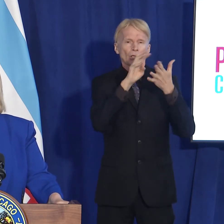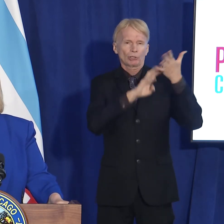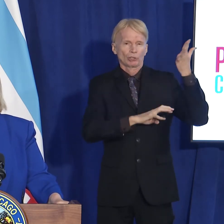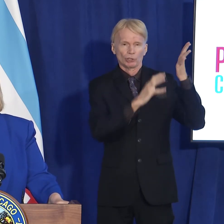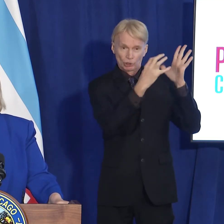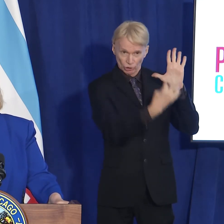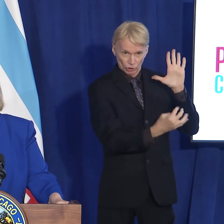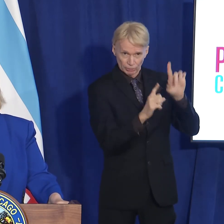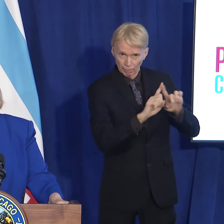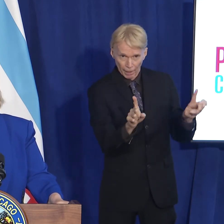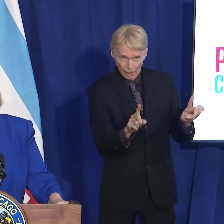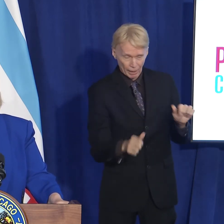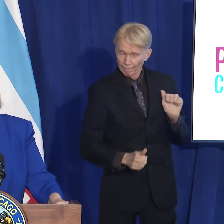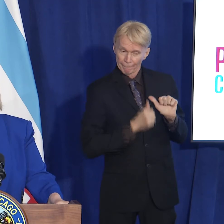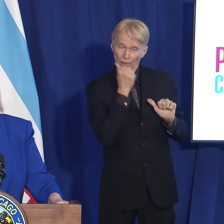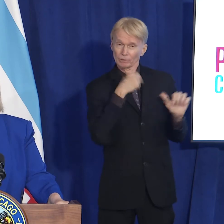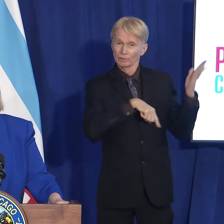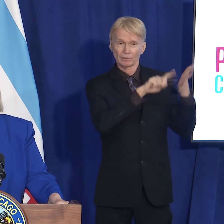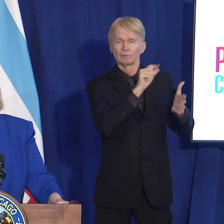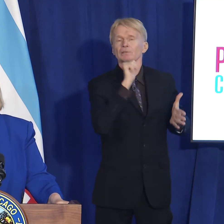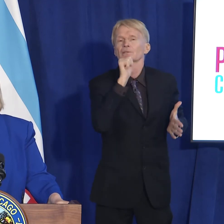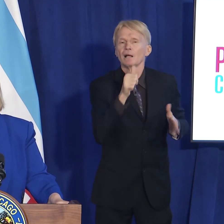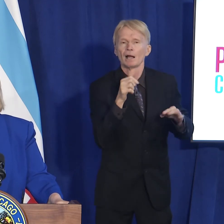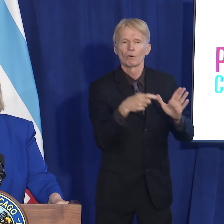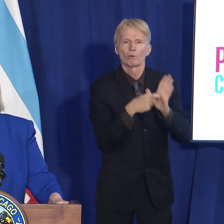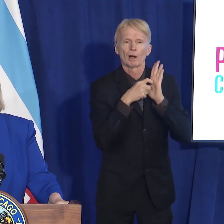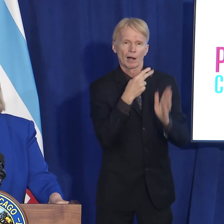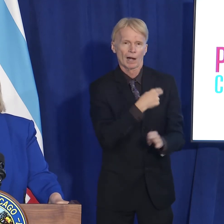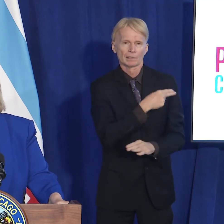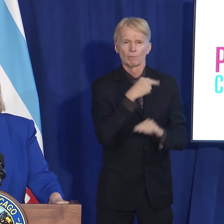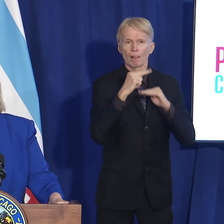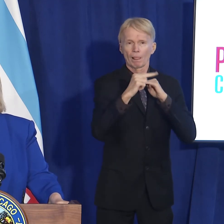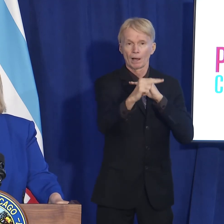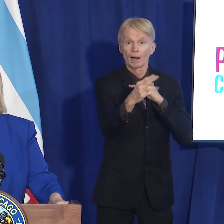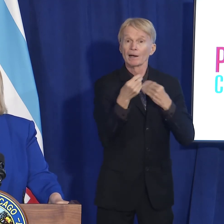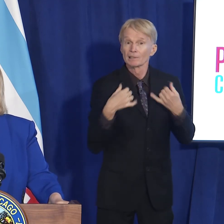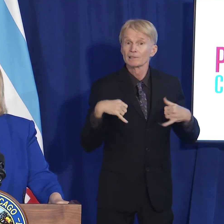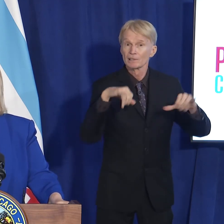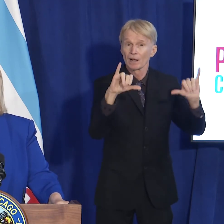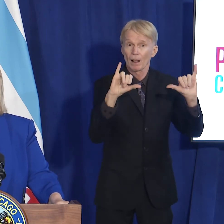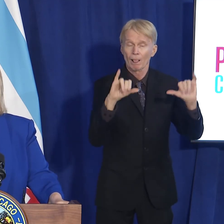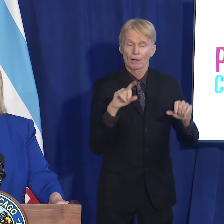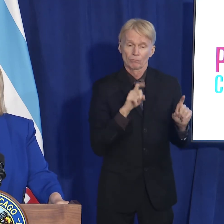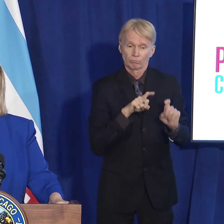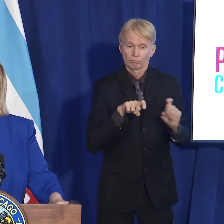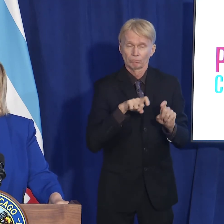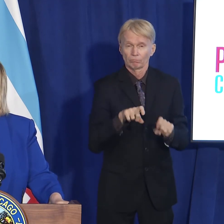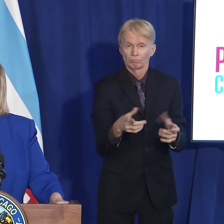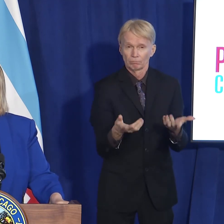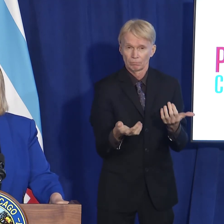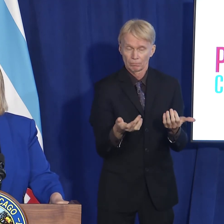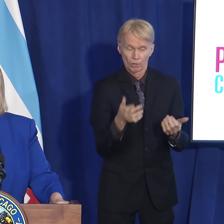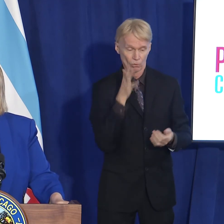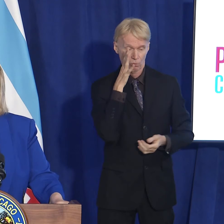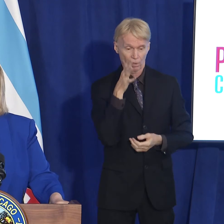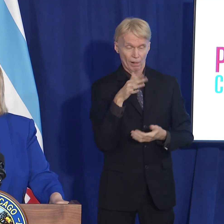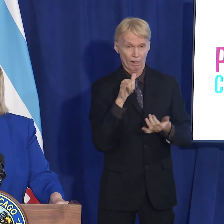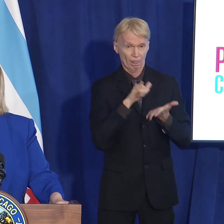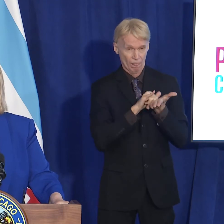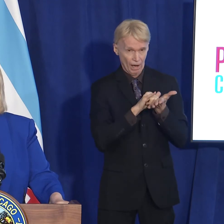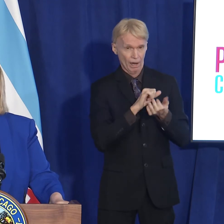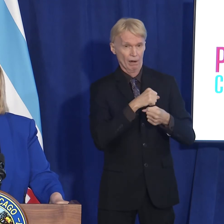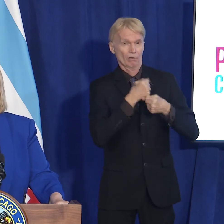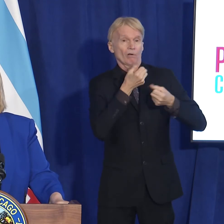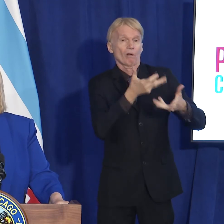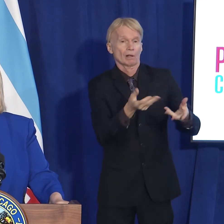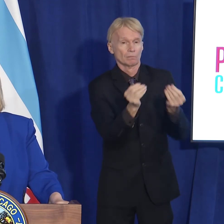now, but the majority have not been hospitalized. And there are still questions actually outstanding about whether the Delta variant makes people sicker or whether